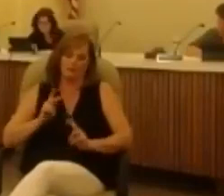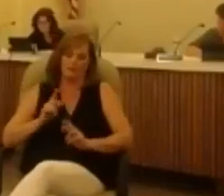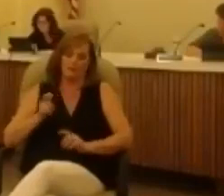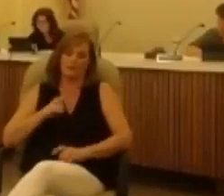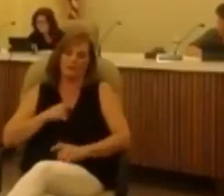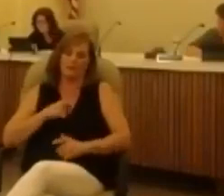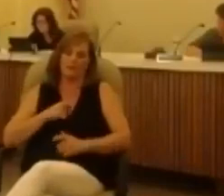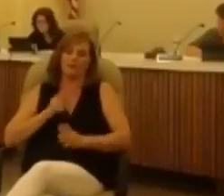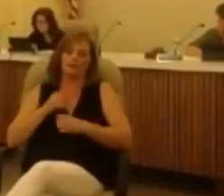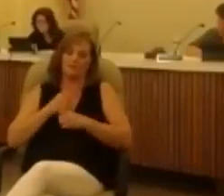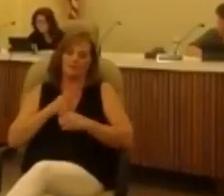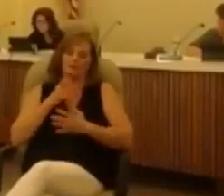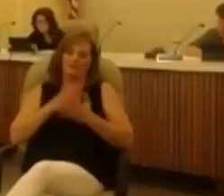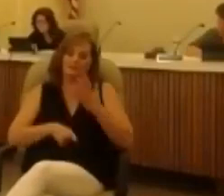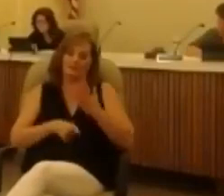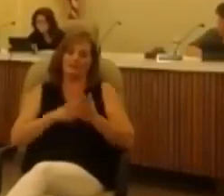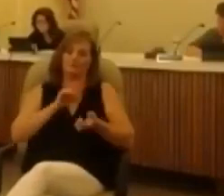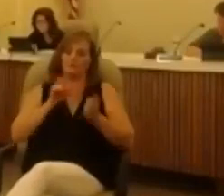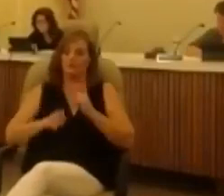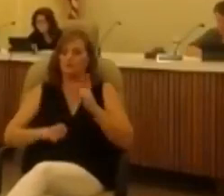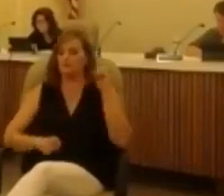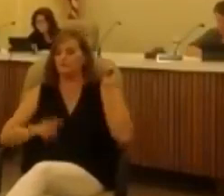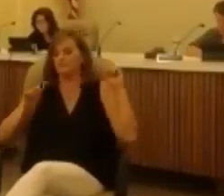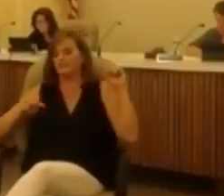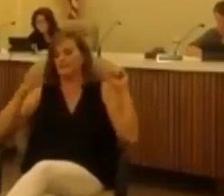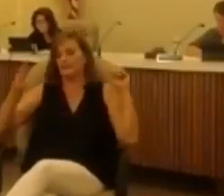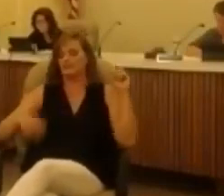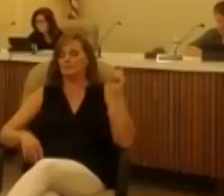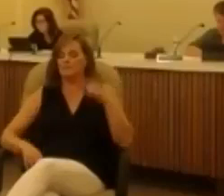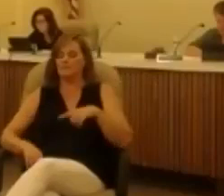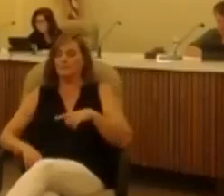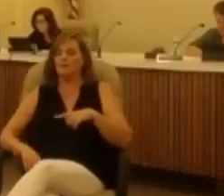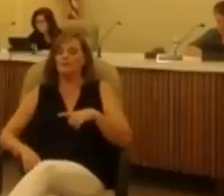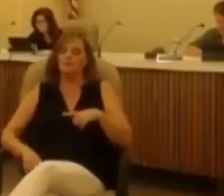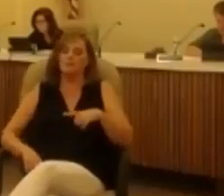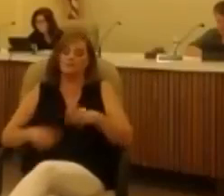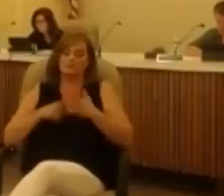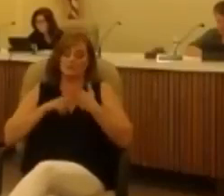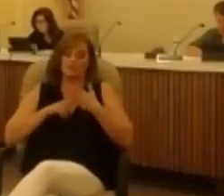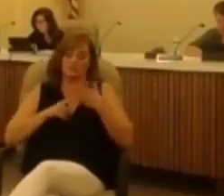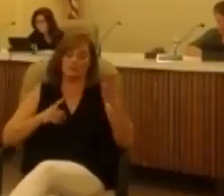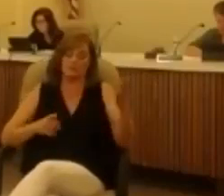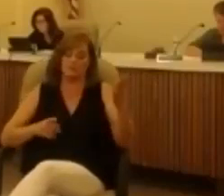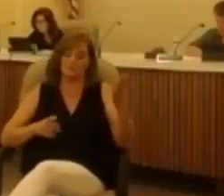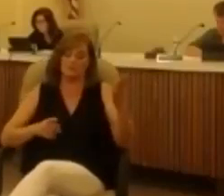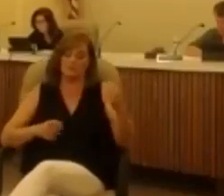attached changes. Second. Any discussion?